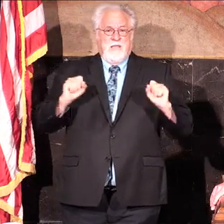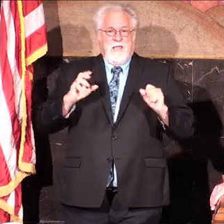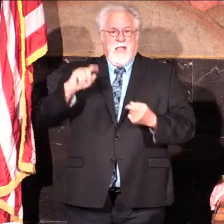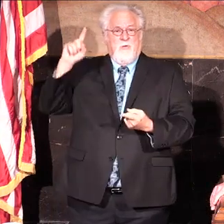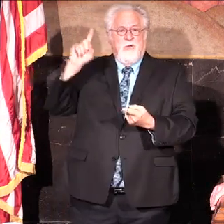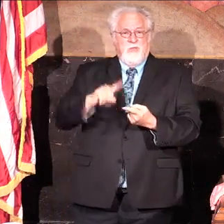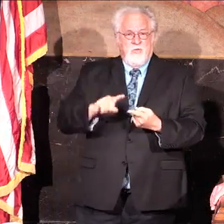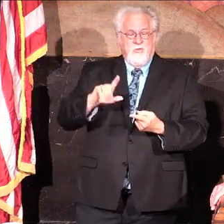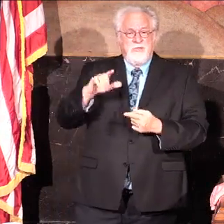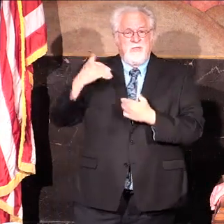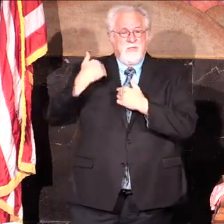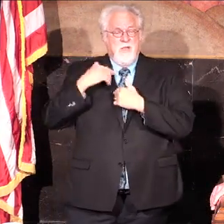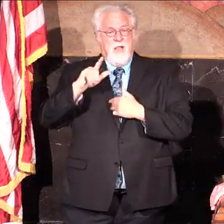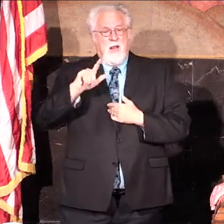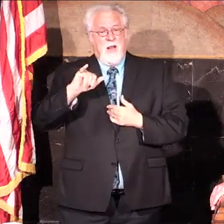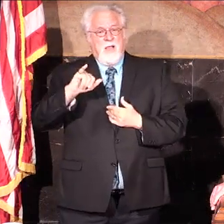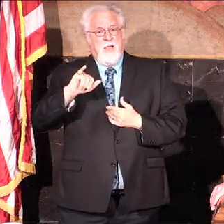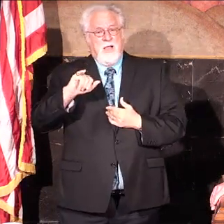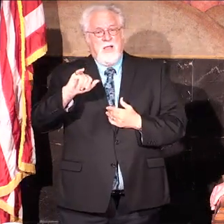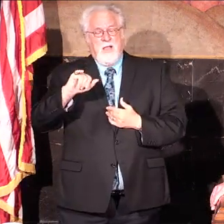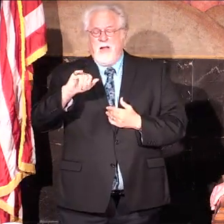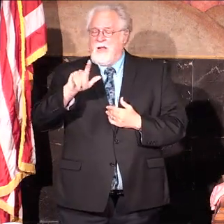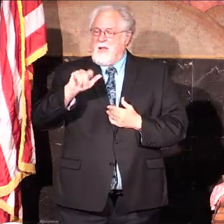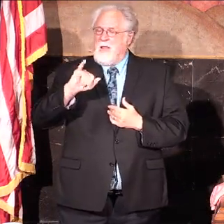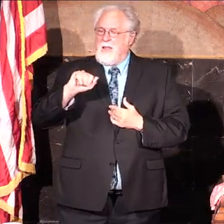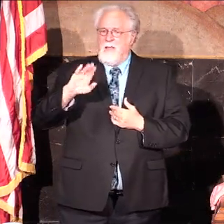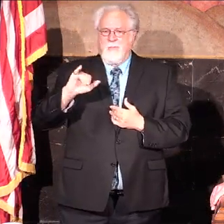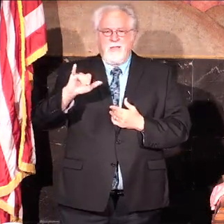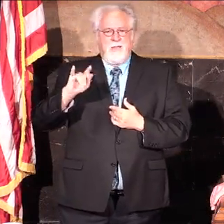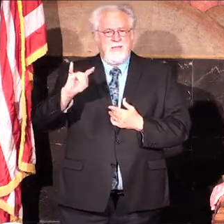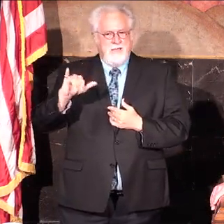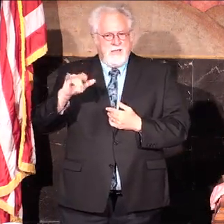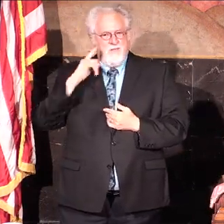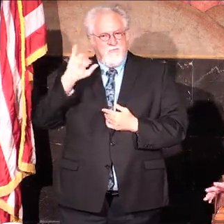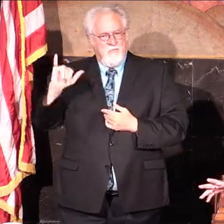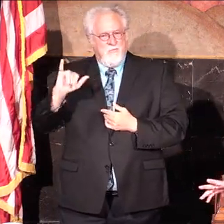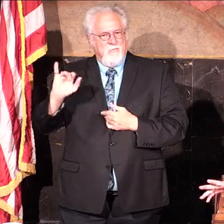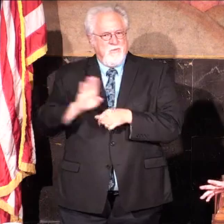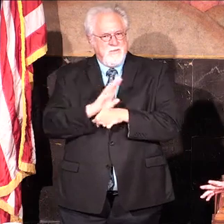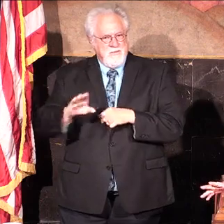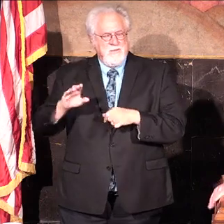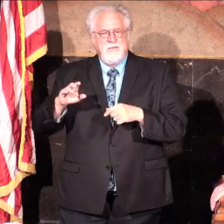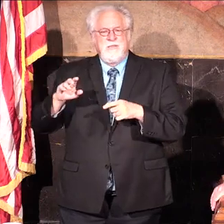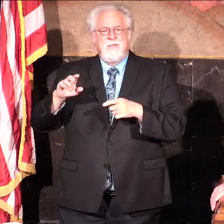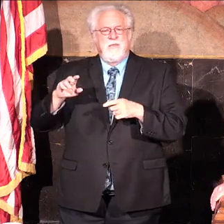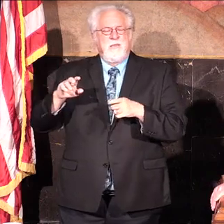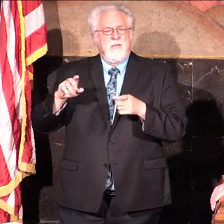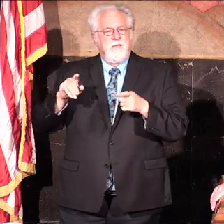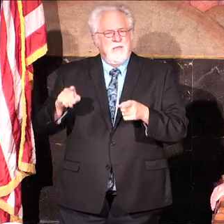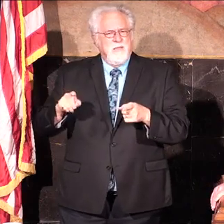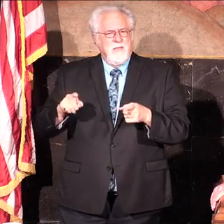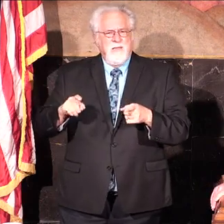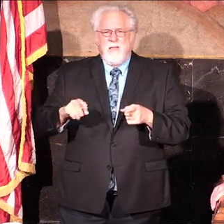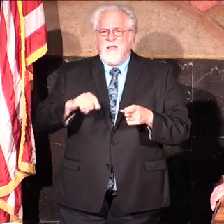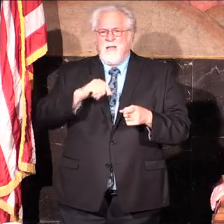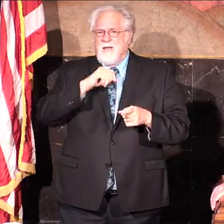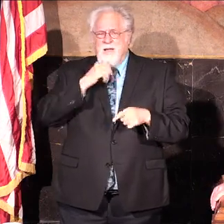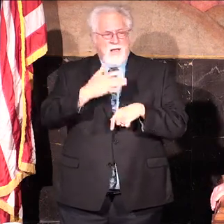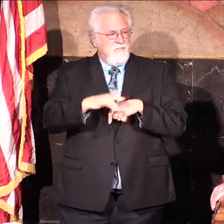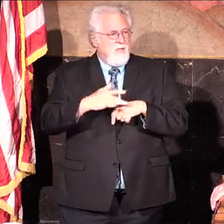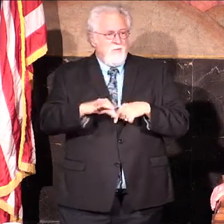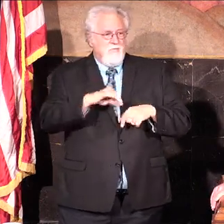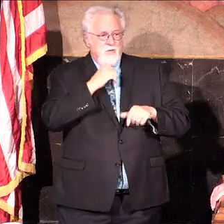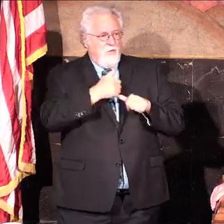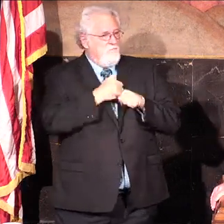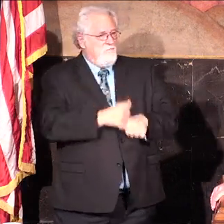civil liability for private sector establishments, restaurants, other retail businesses, is not available if you